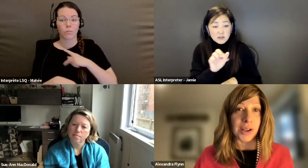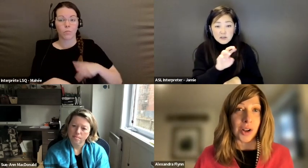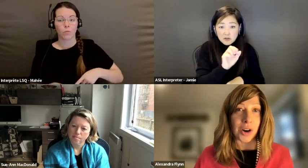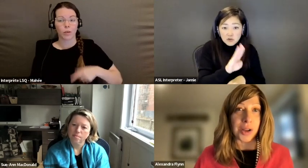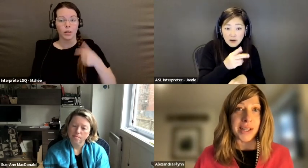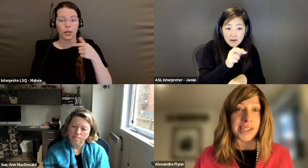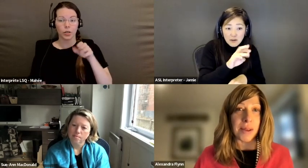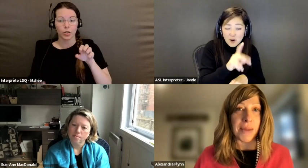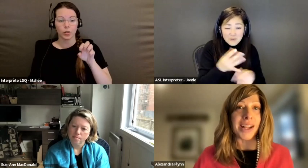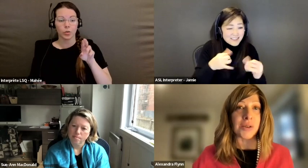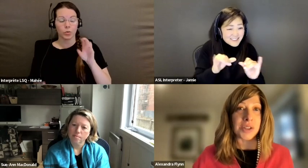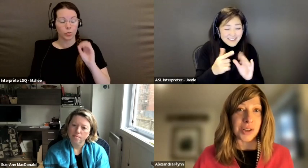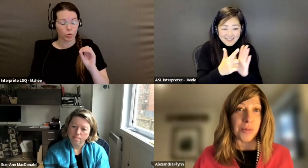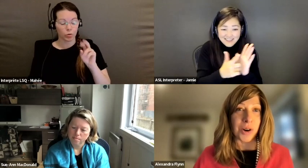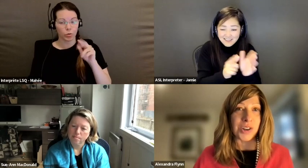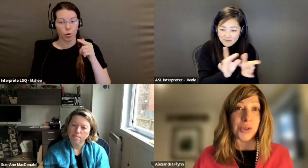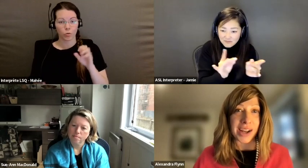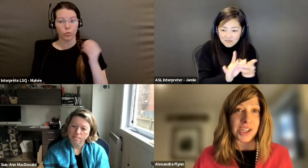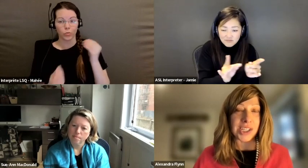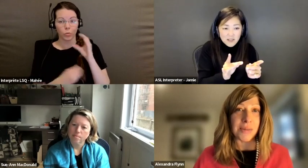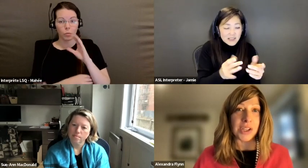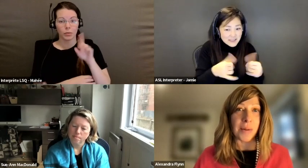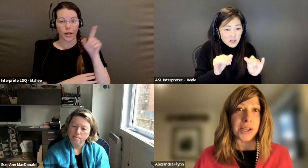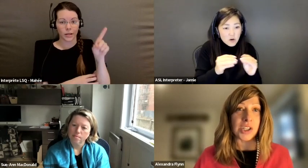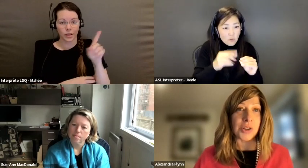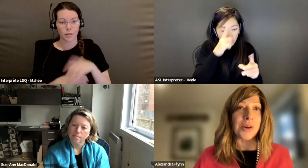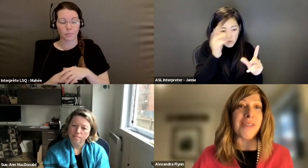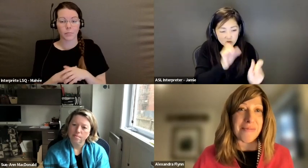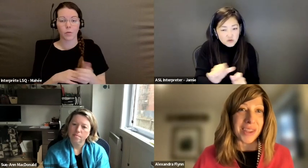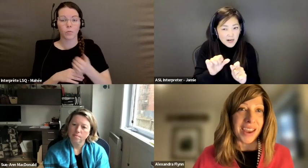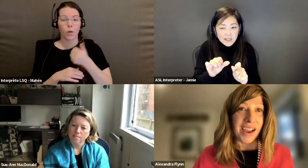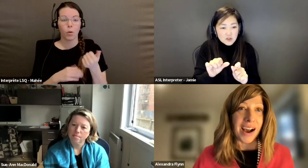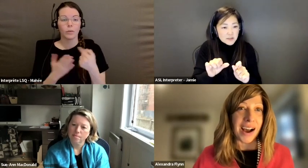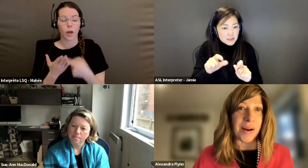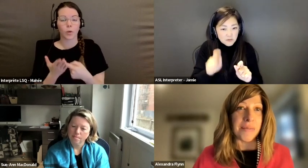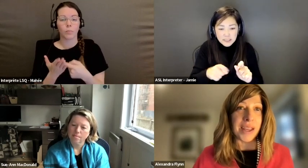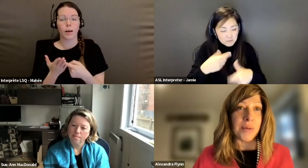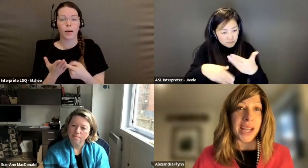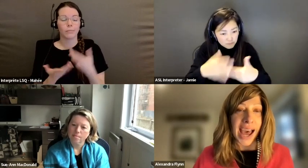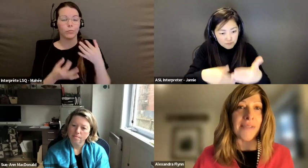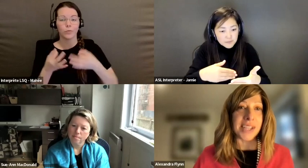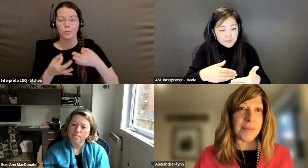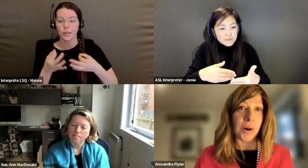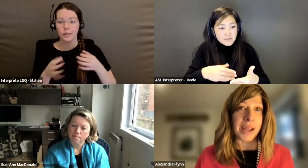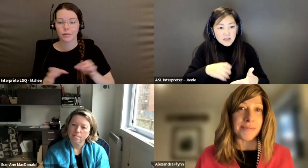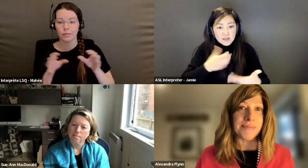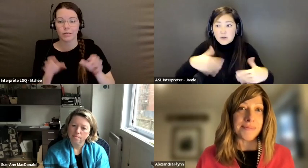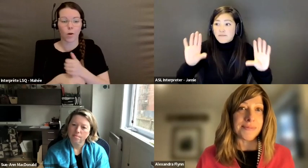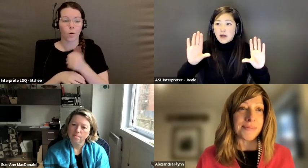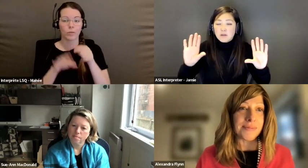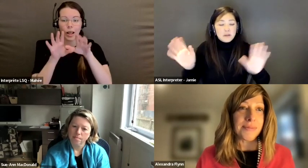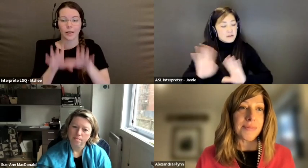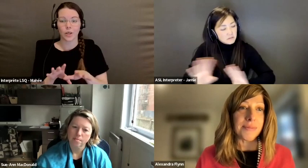more legal arguments to be made. There are still more strategies to be adopted. So don't give up. We have to keep going.